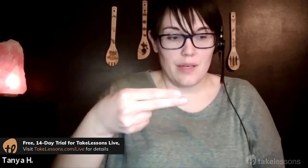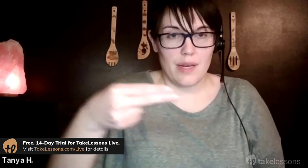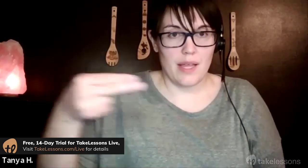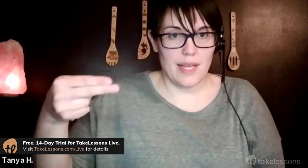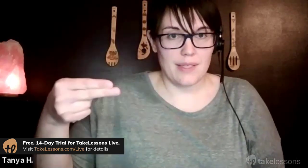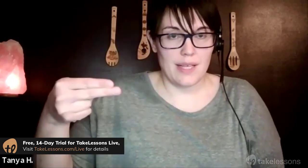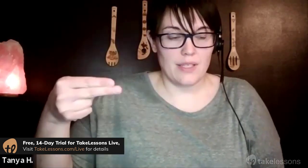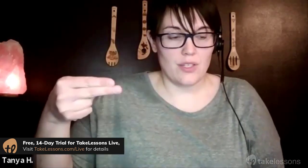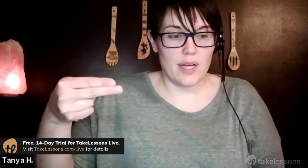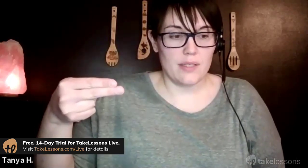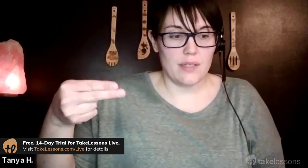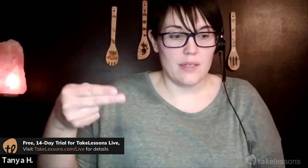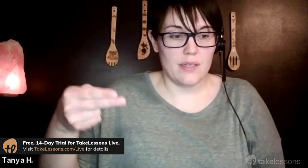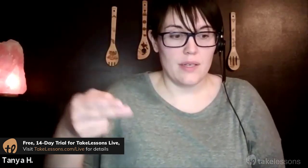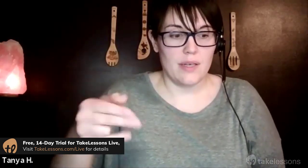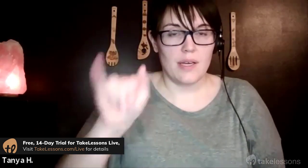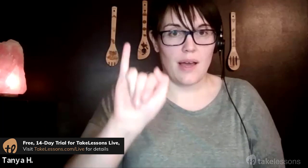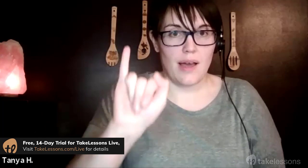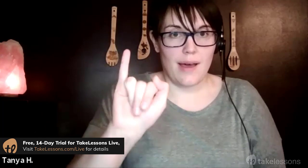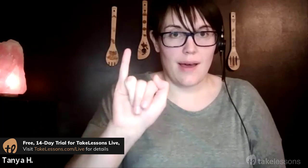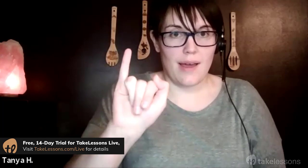And that slides across. I.